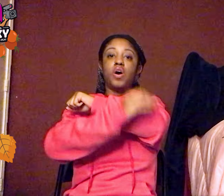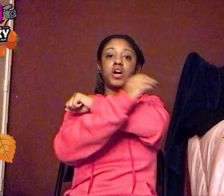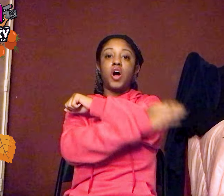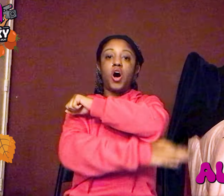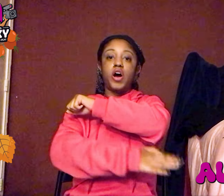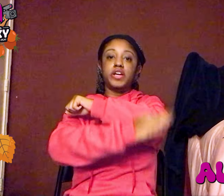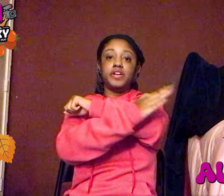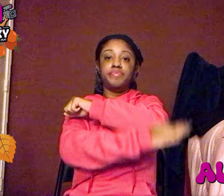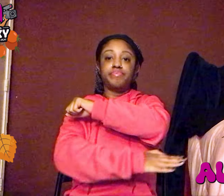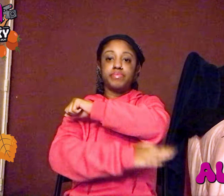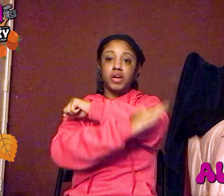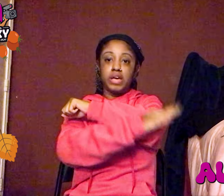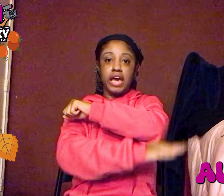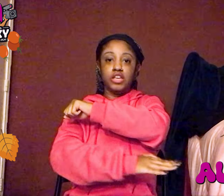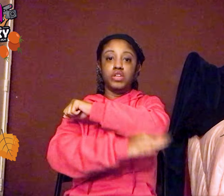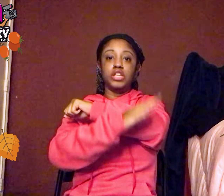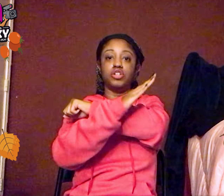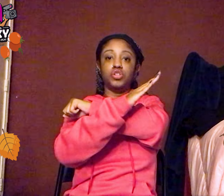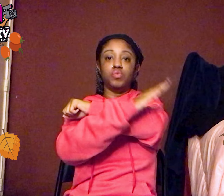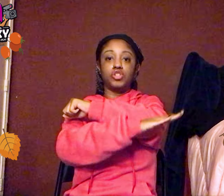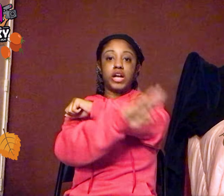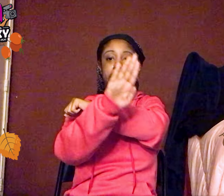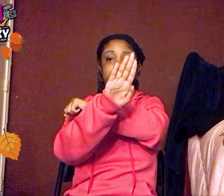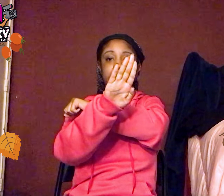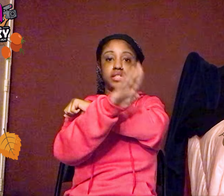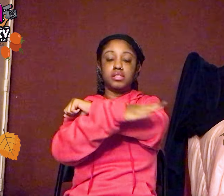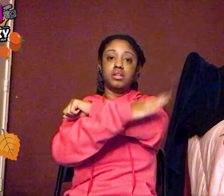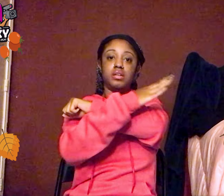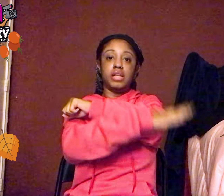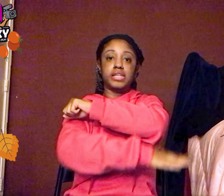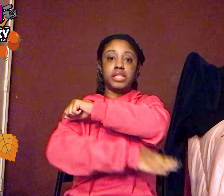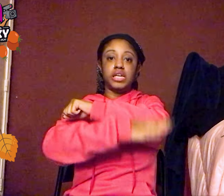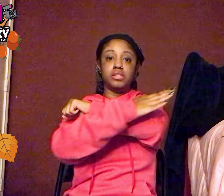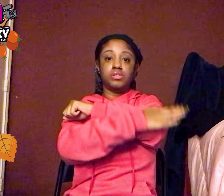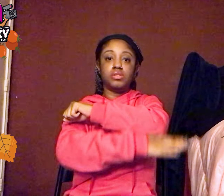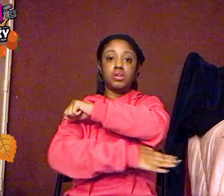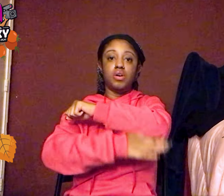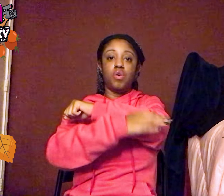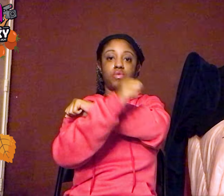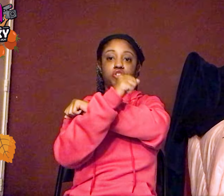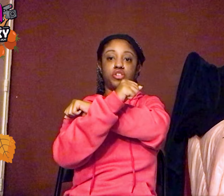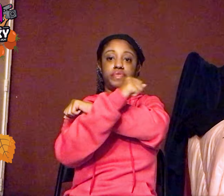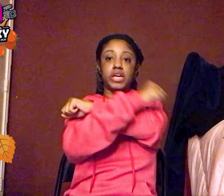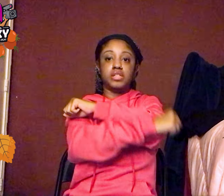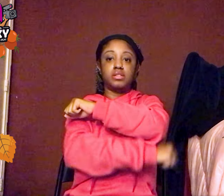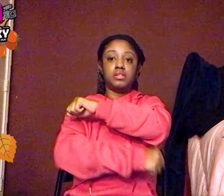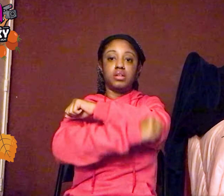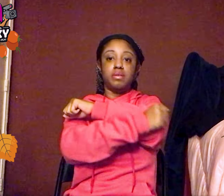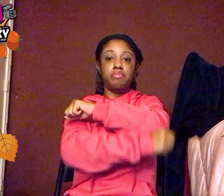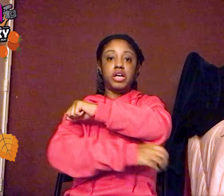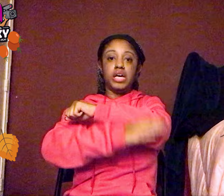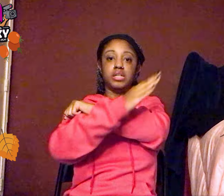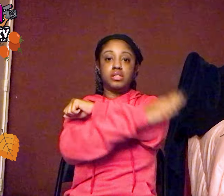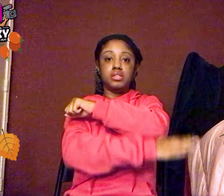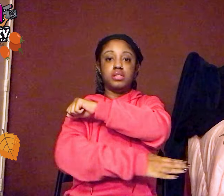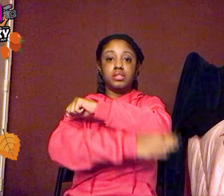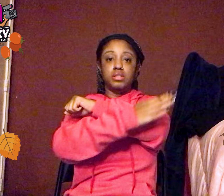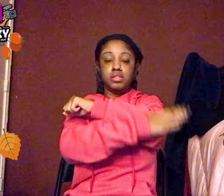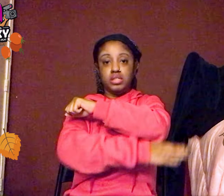or autumn, okay? You can either do with your hands like this or with your fist, but this